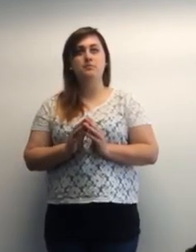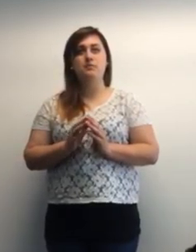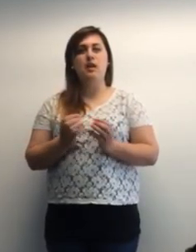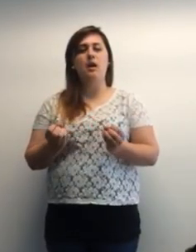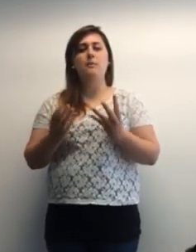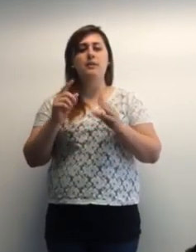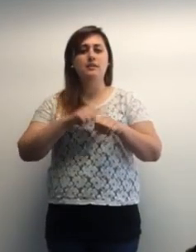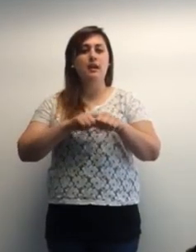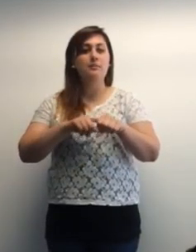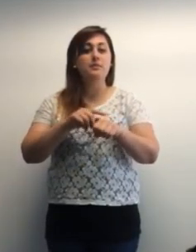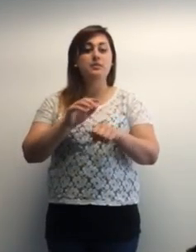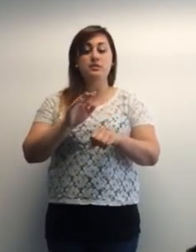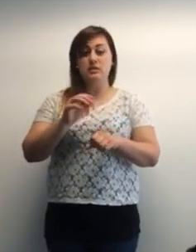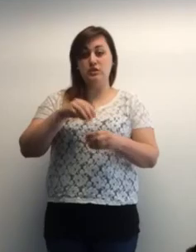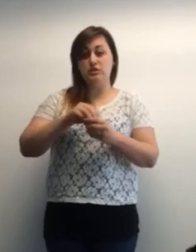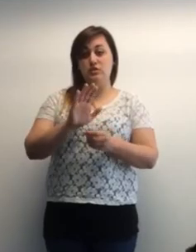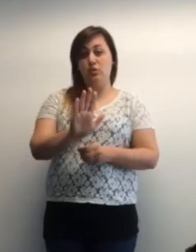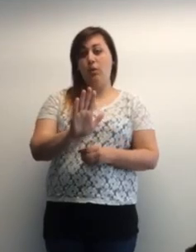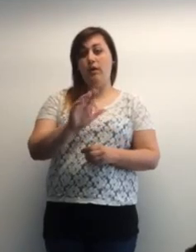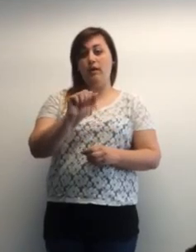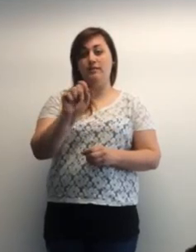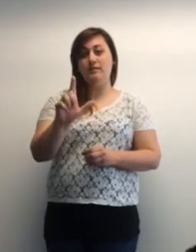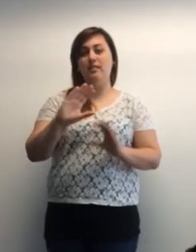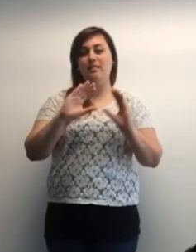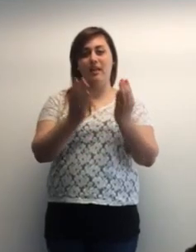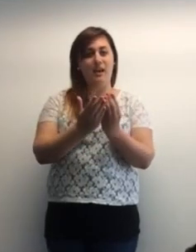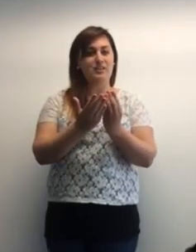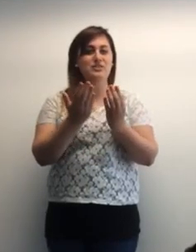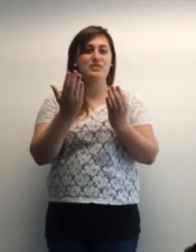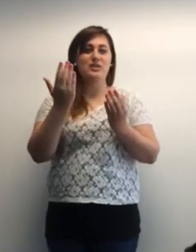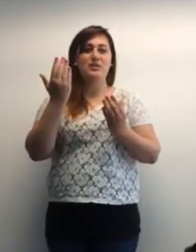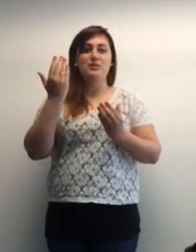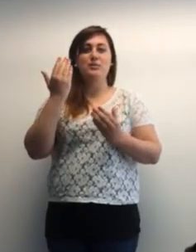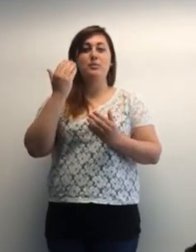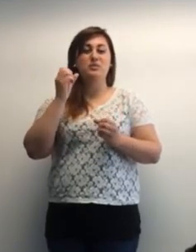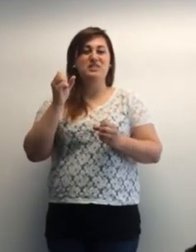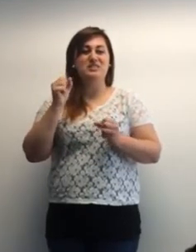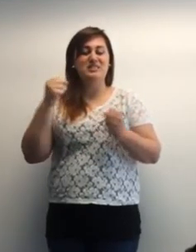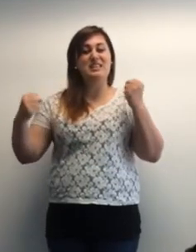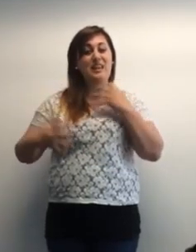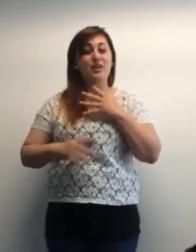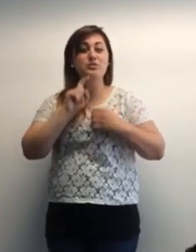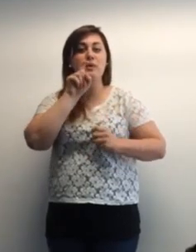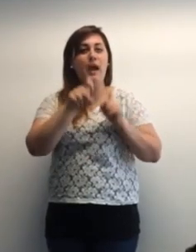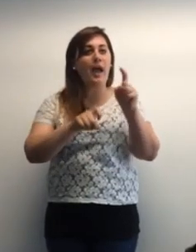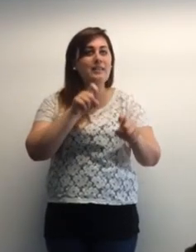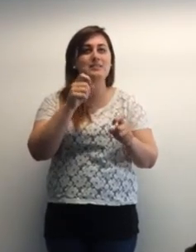that when you're being critiqued, it's not necessarily about you as a person.